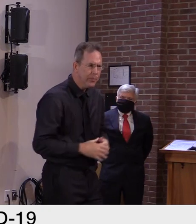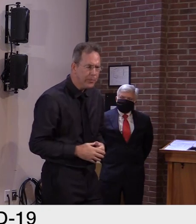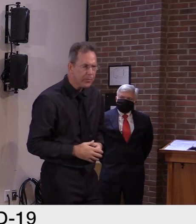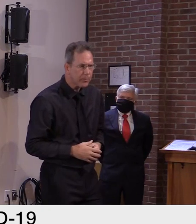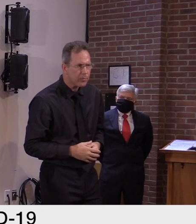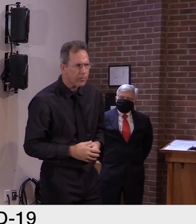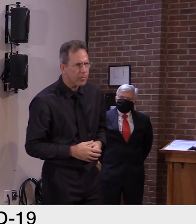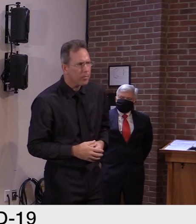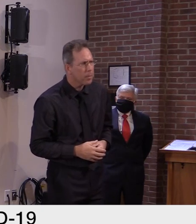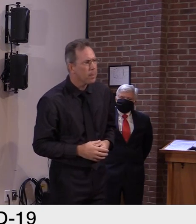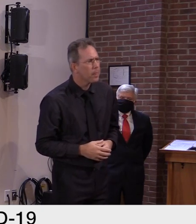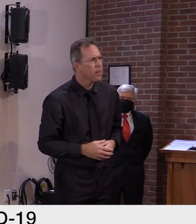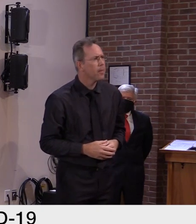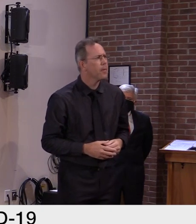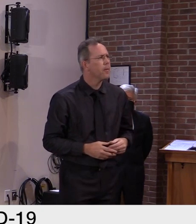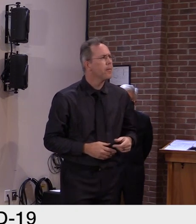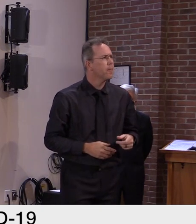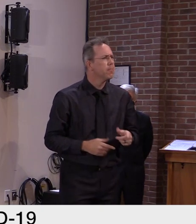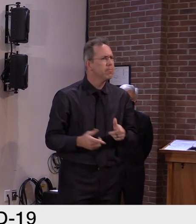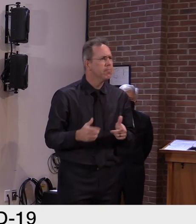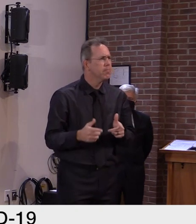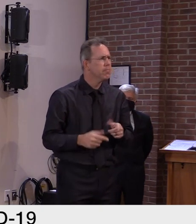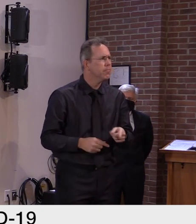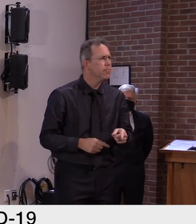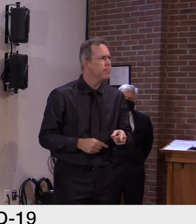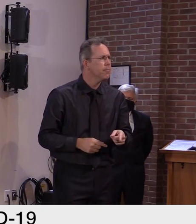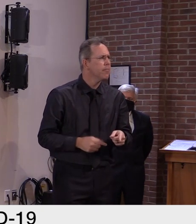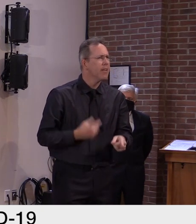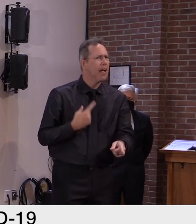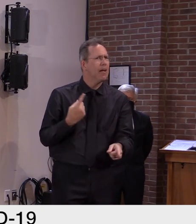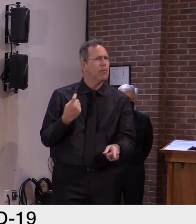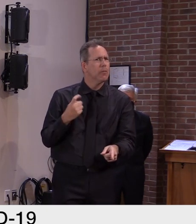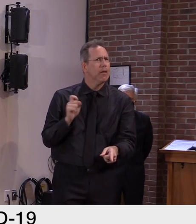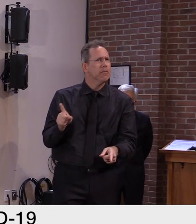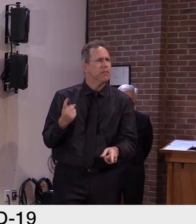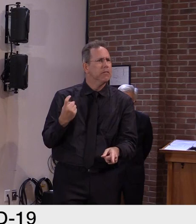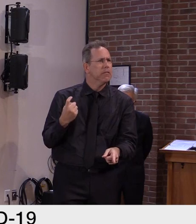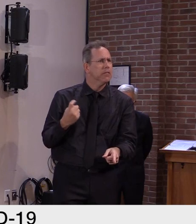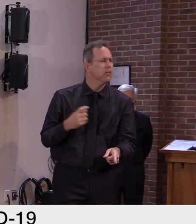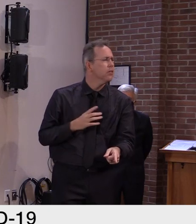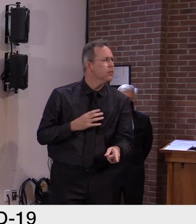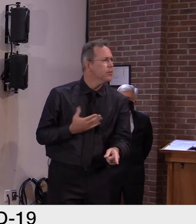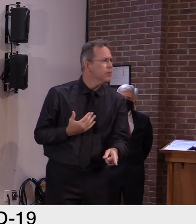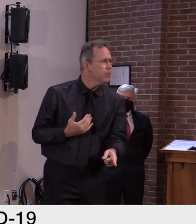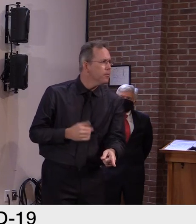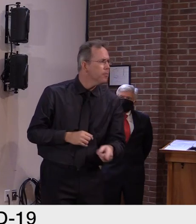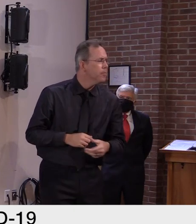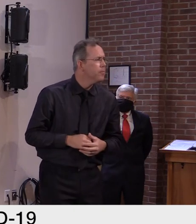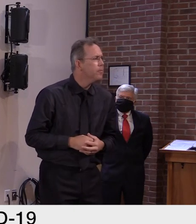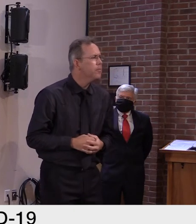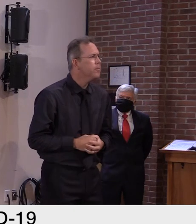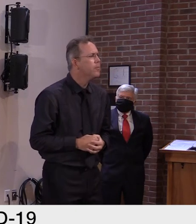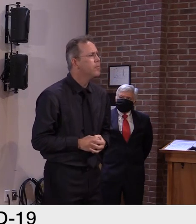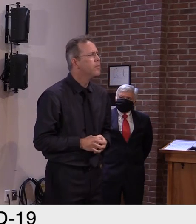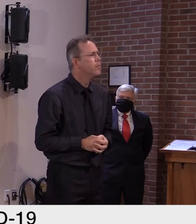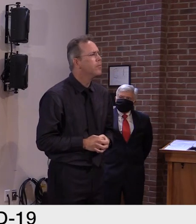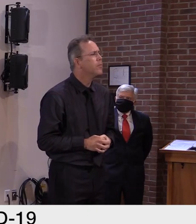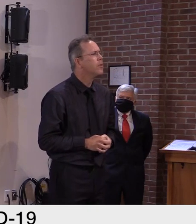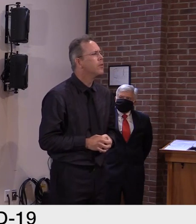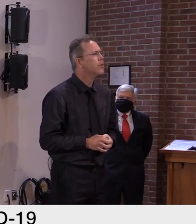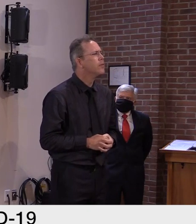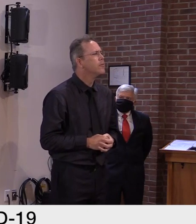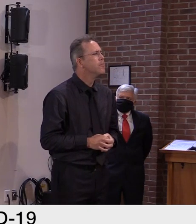Just one more quick question. Is there anything that the state could have done differently so that we wouldn't end up in this at this point?